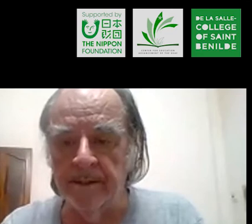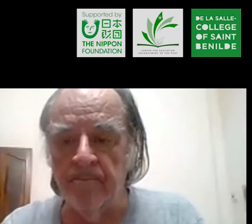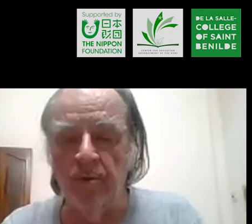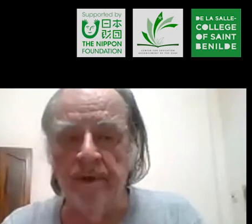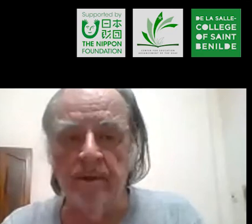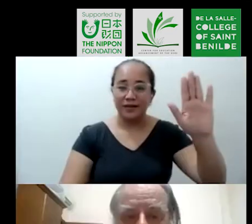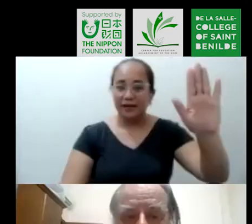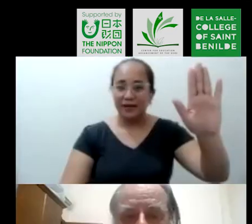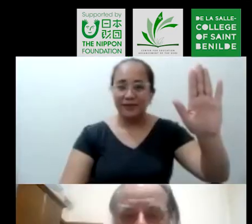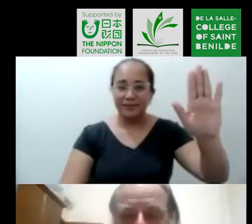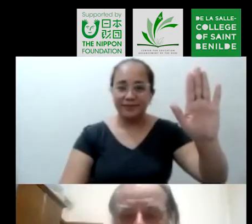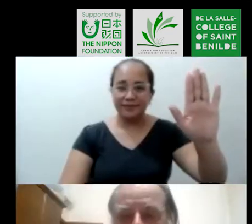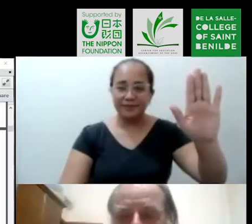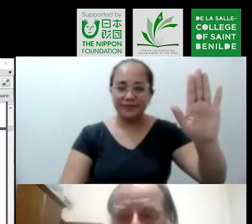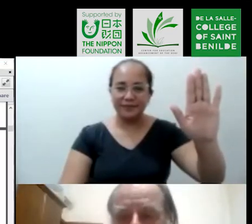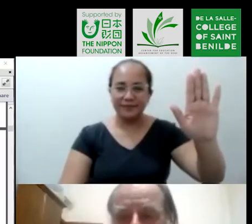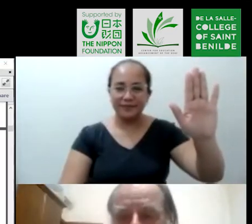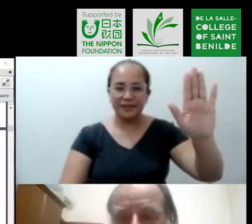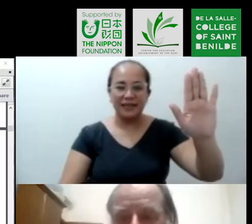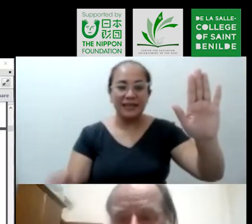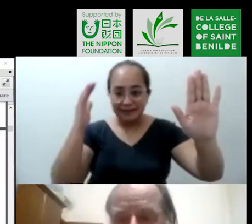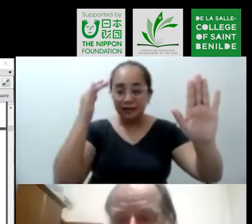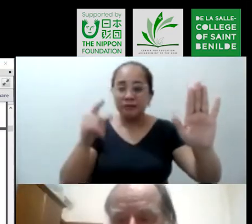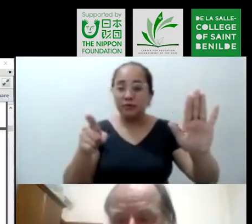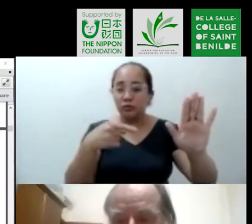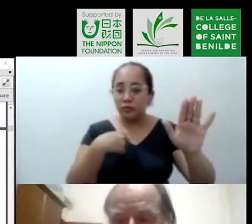Okay, at some point, you're going to have to do a chart like this,